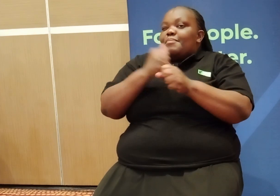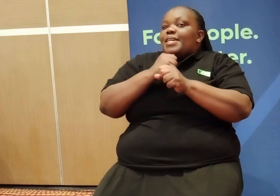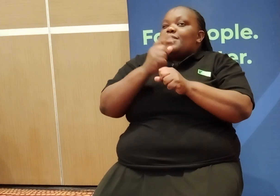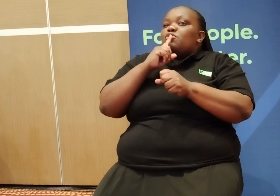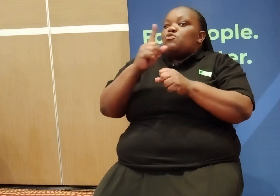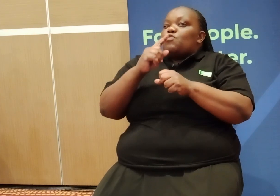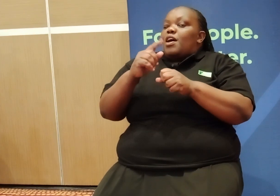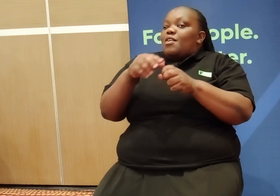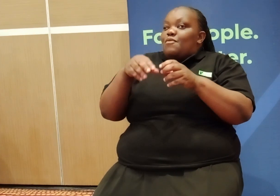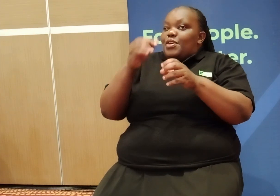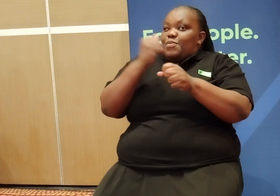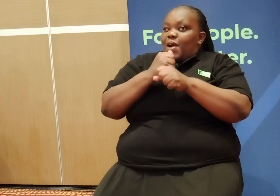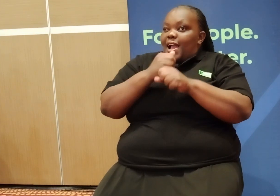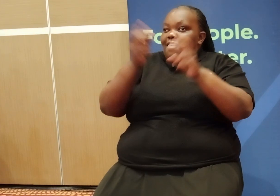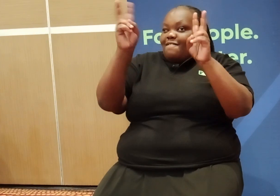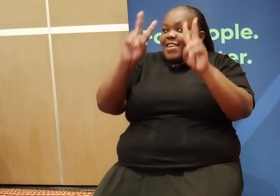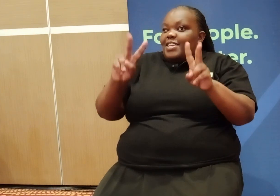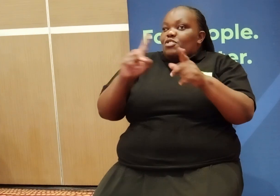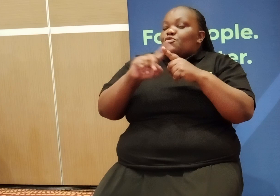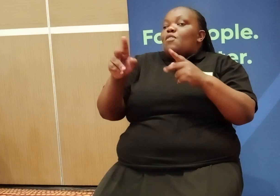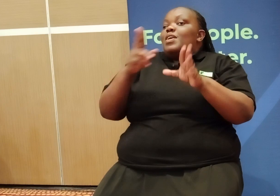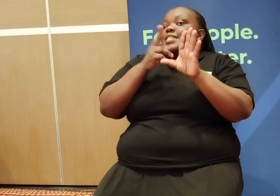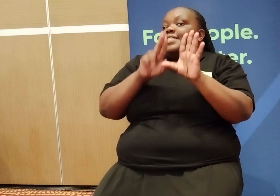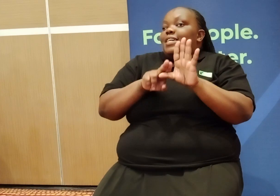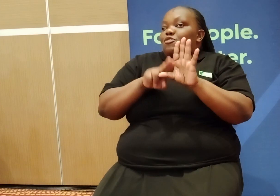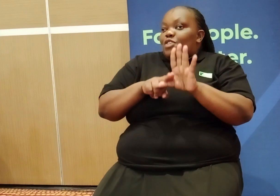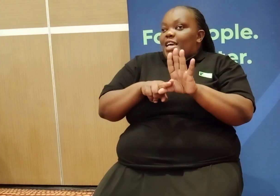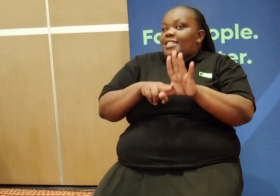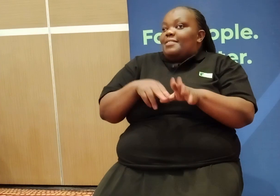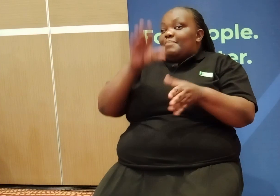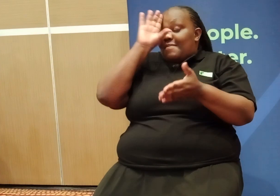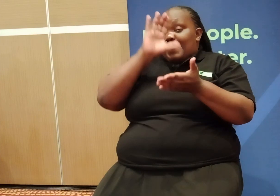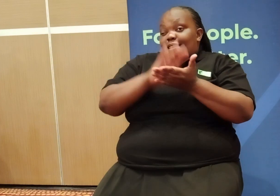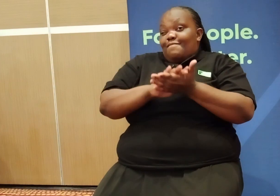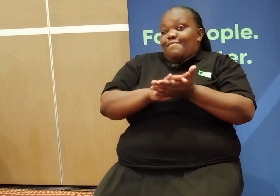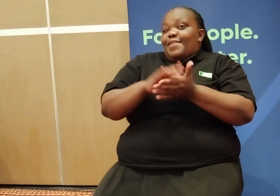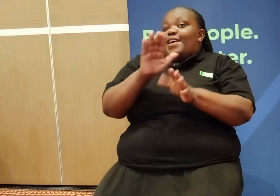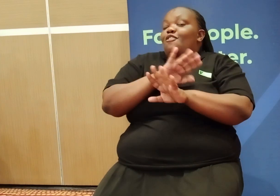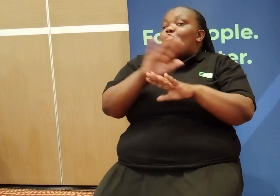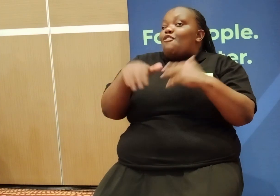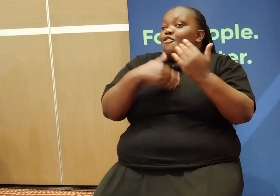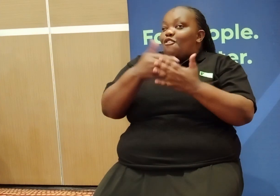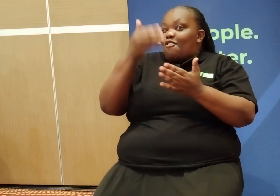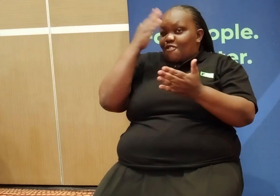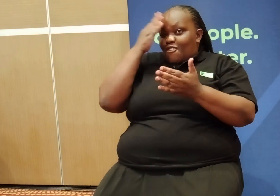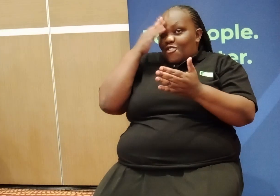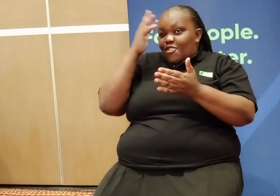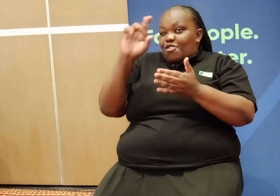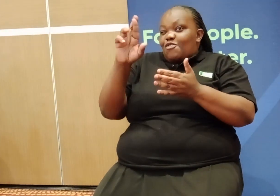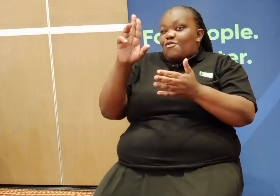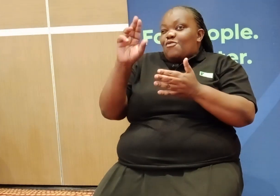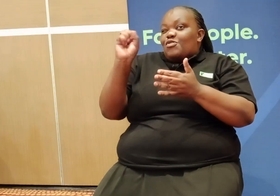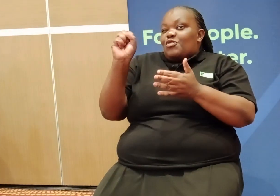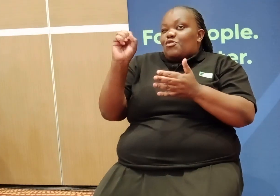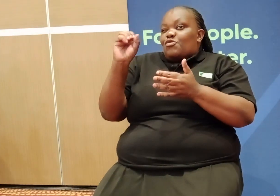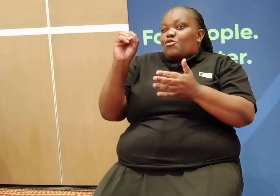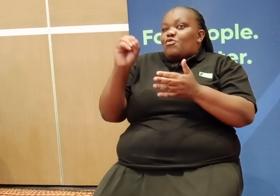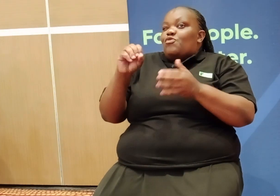we deliver value to our stakeholders. I do believe everybody knows Russo, but just in case, you can start